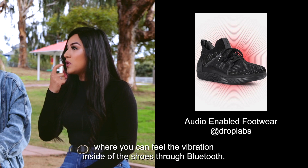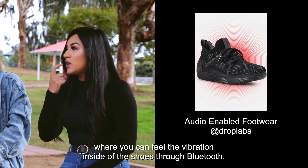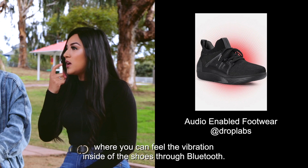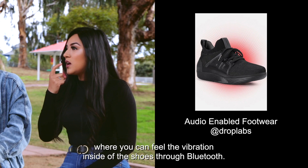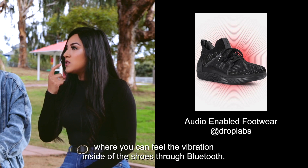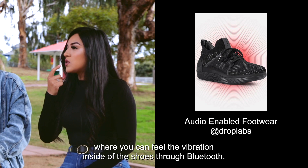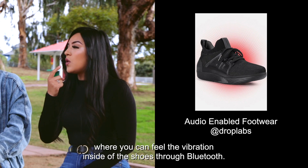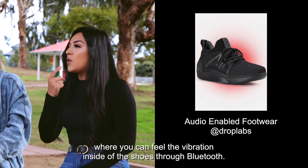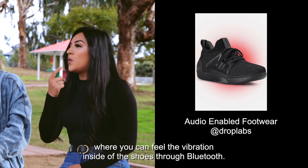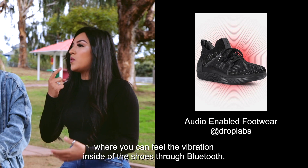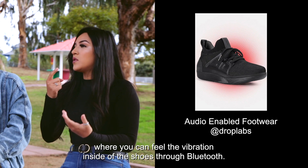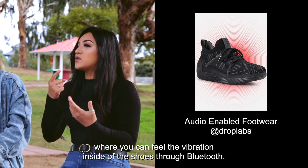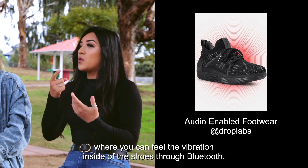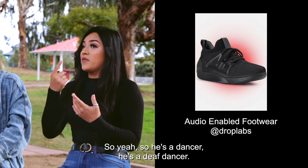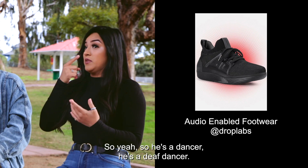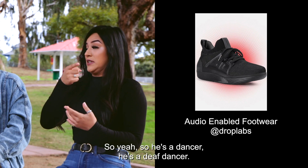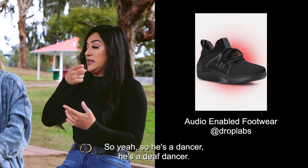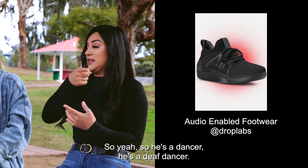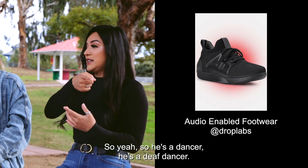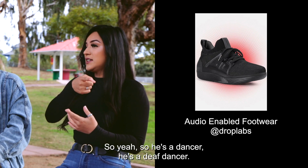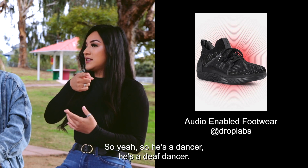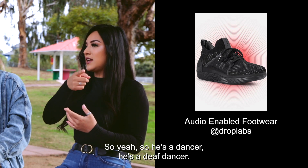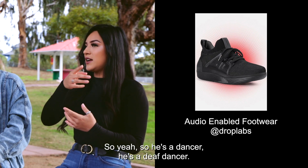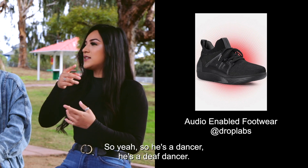of the shoes through Bluetooth.